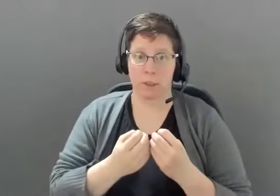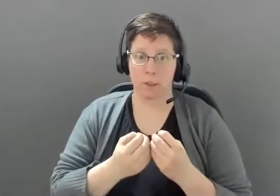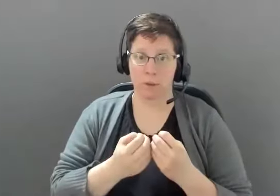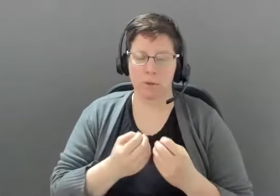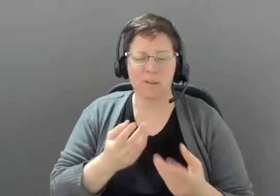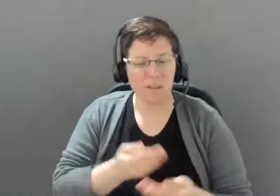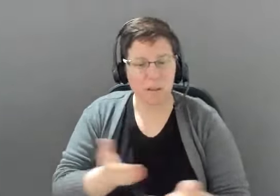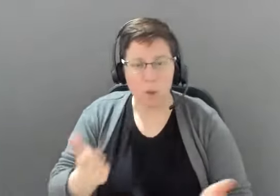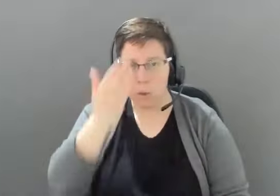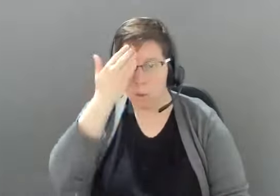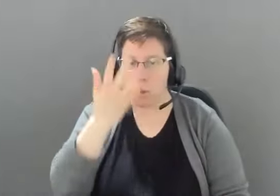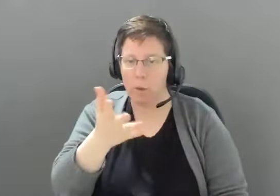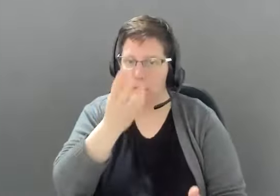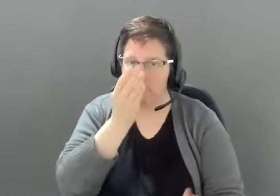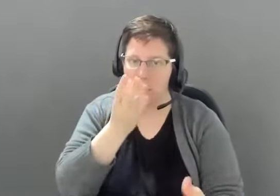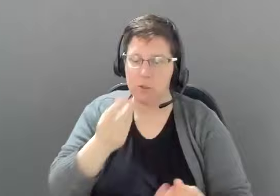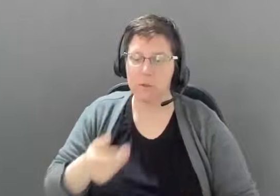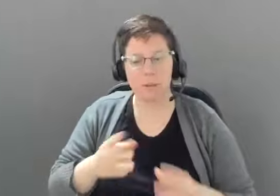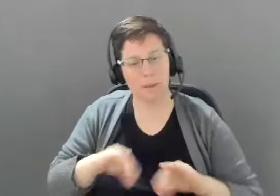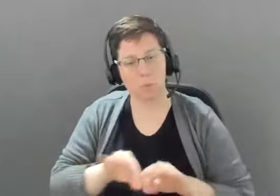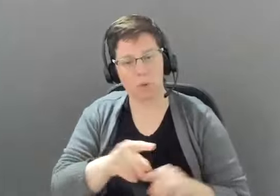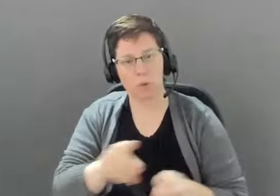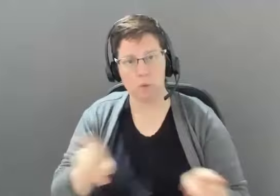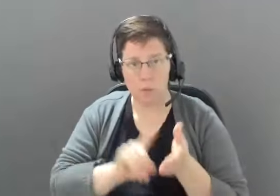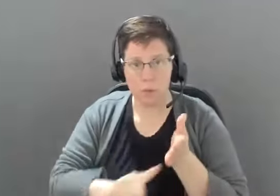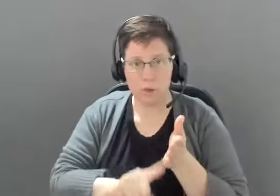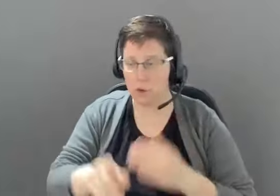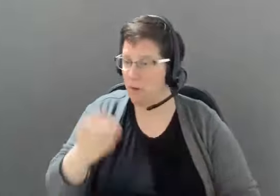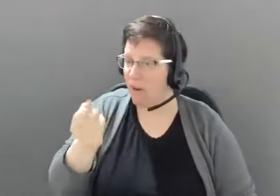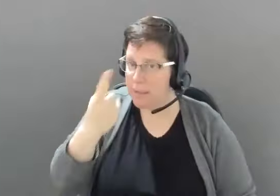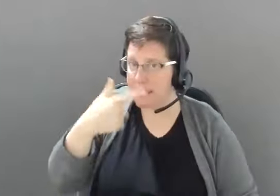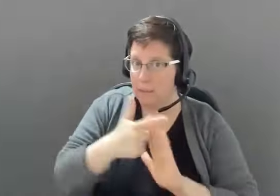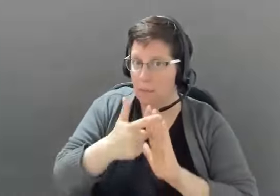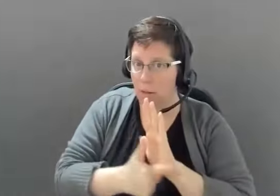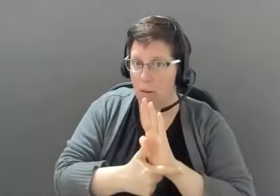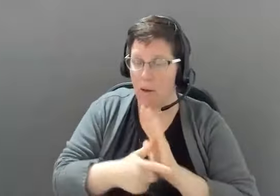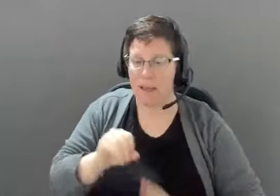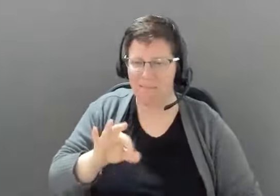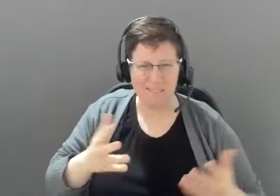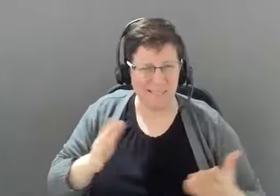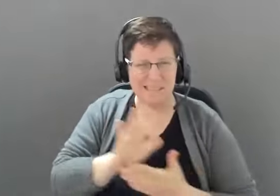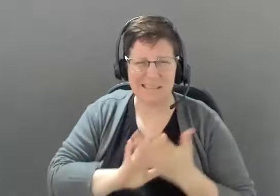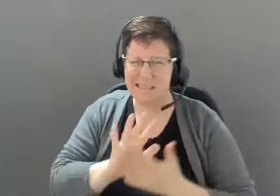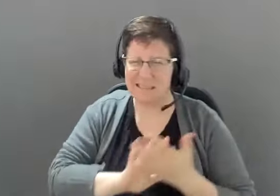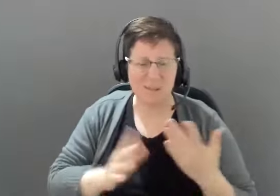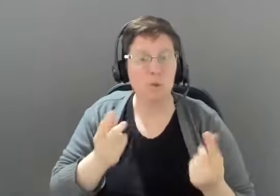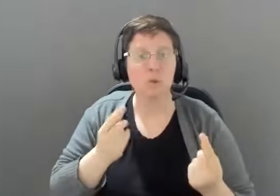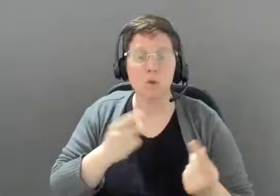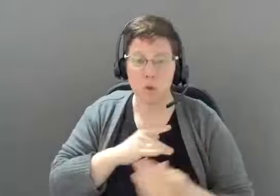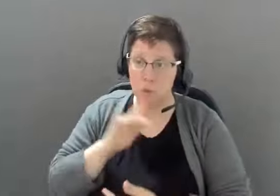information. Again, do your research, know what the law is, reach out if you don't, talk to a lawyer,